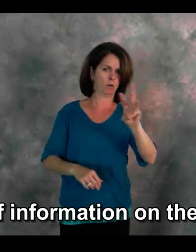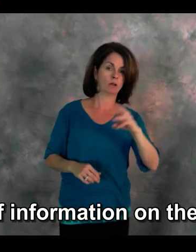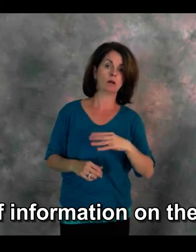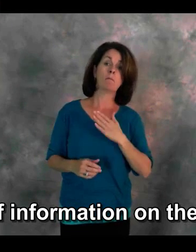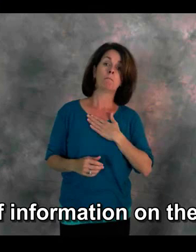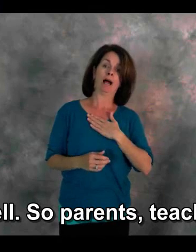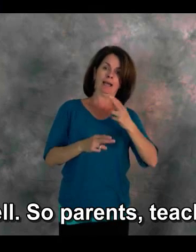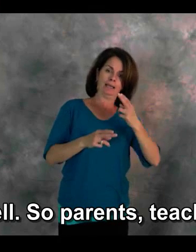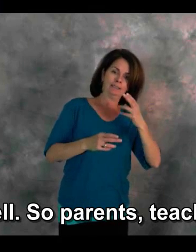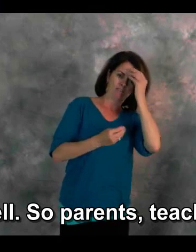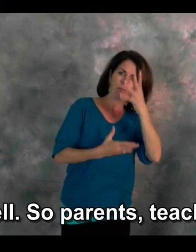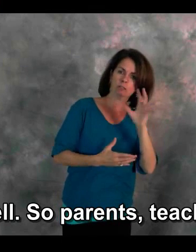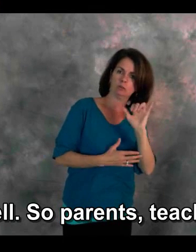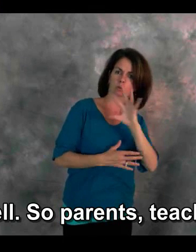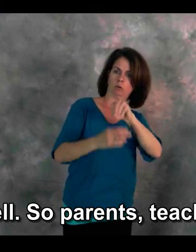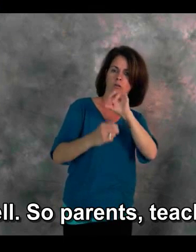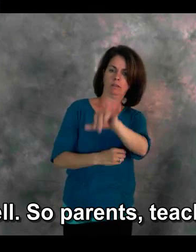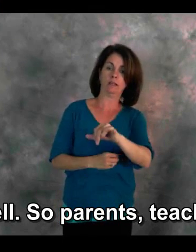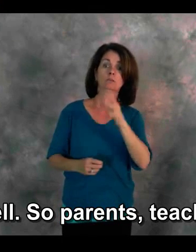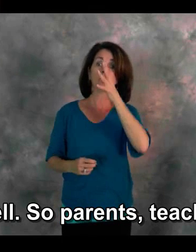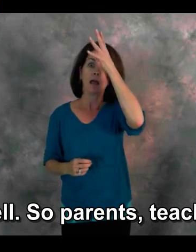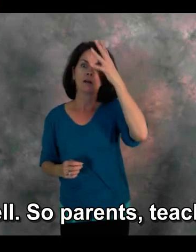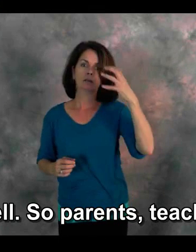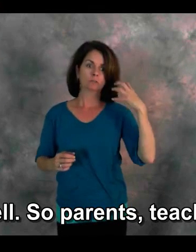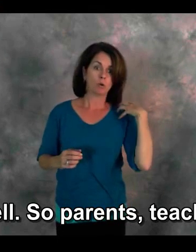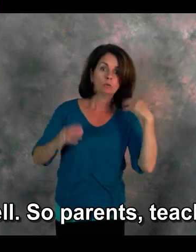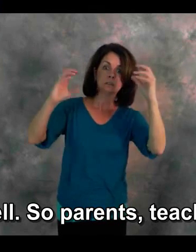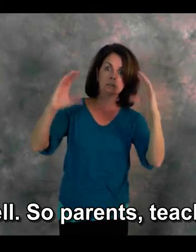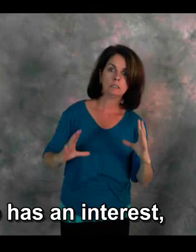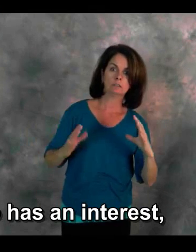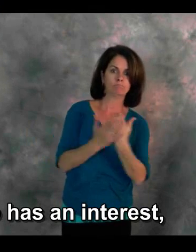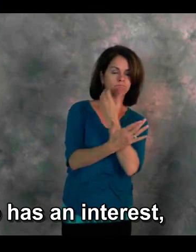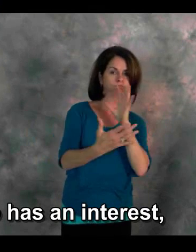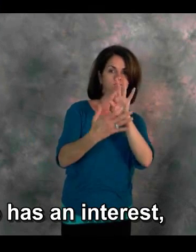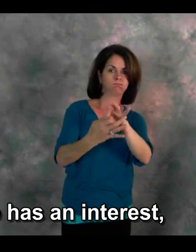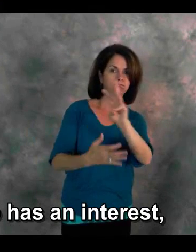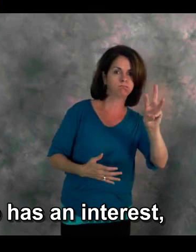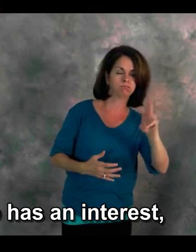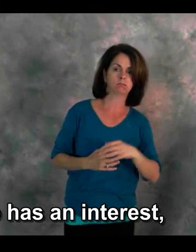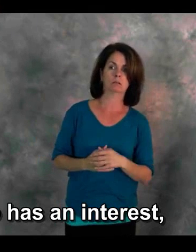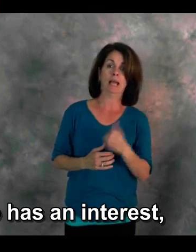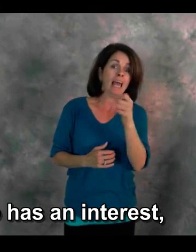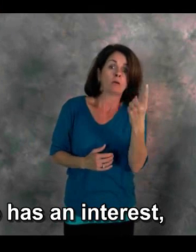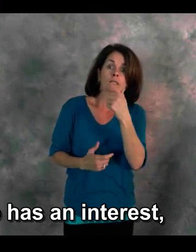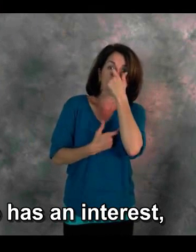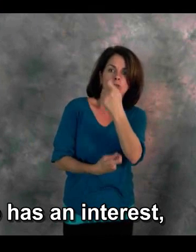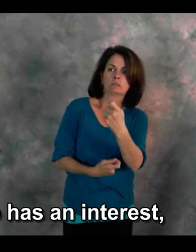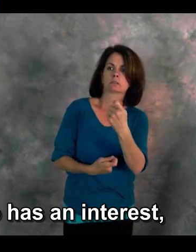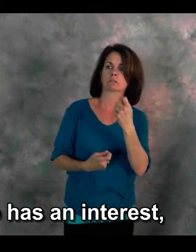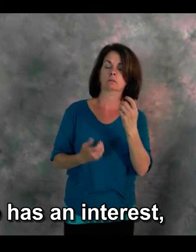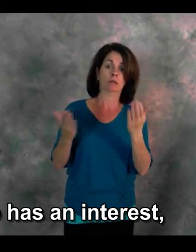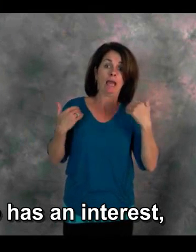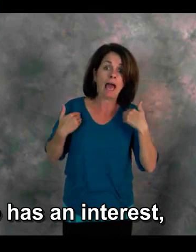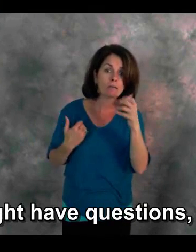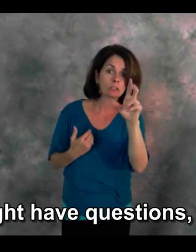there, and my information is on there as well. So parents, teachers, coaches, anyone who has